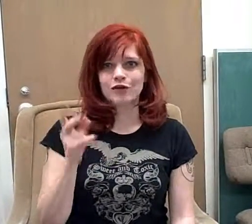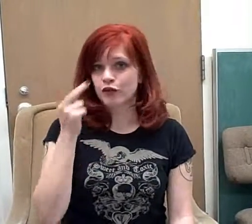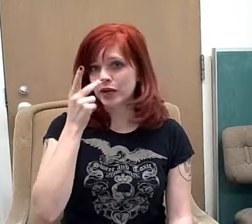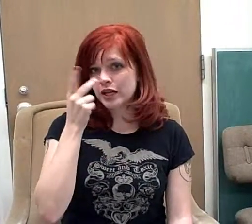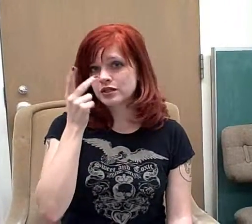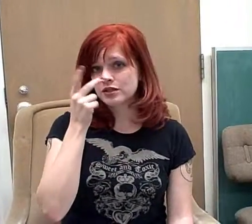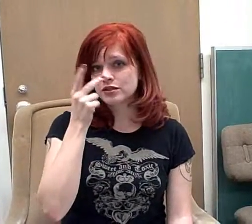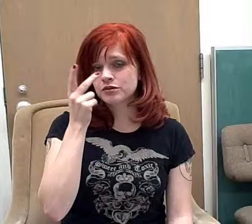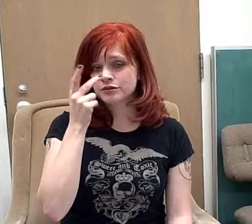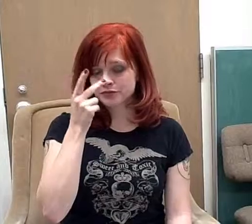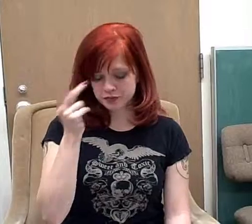for penis.